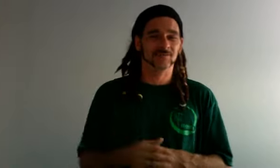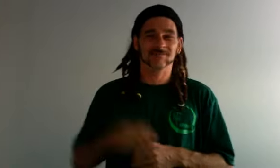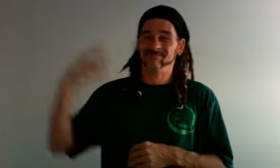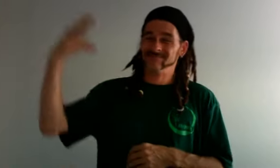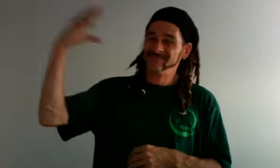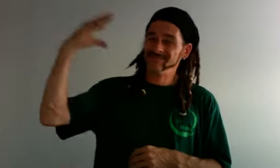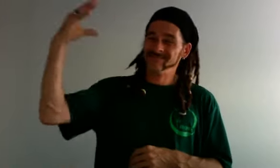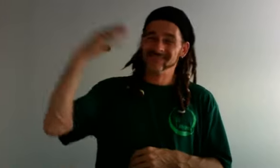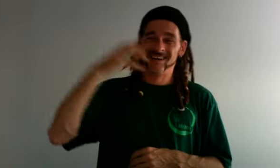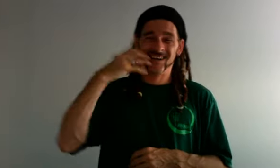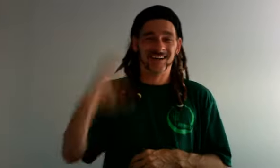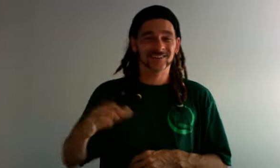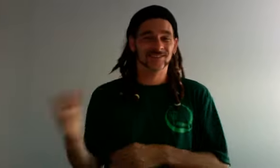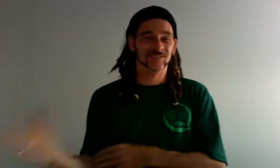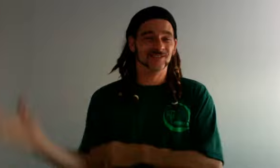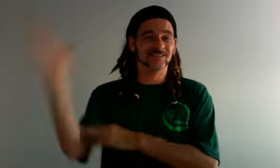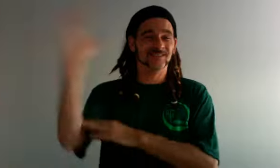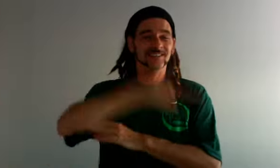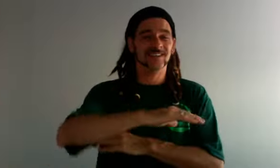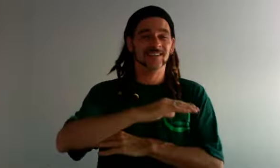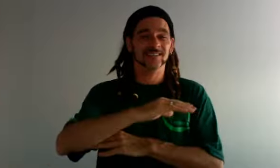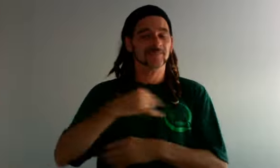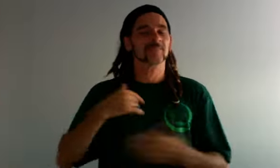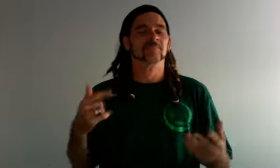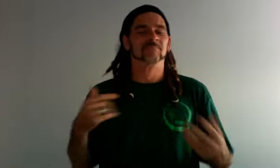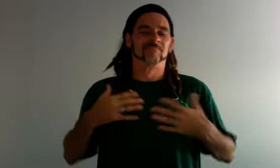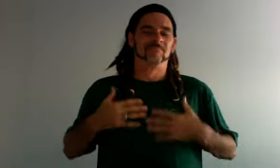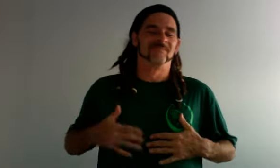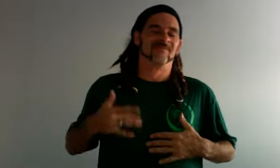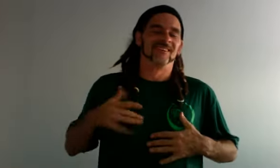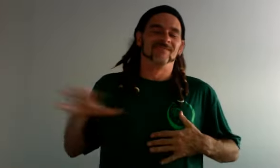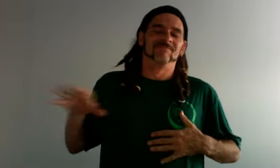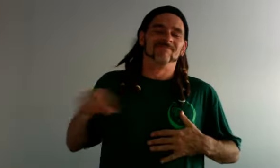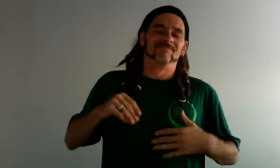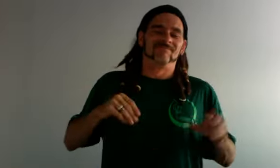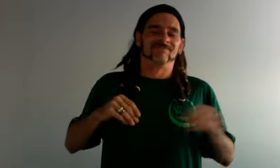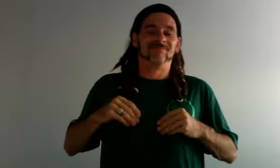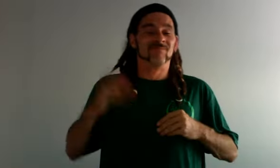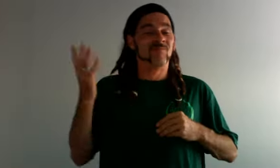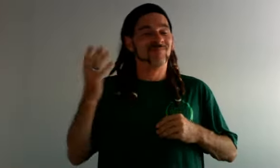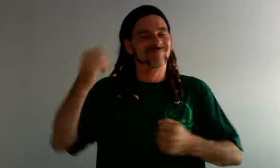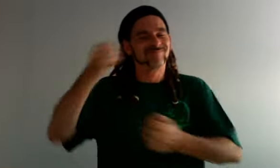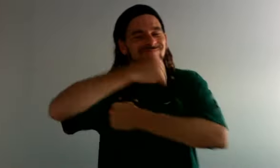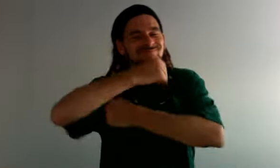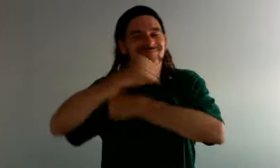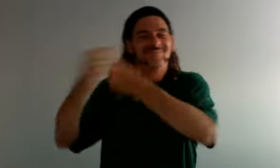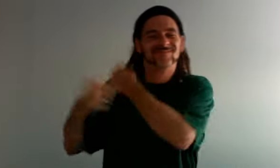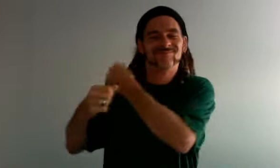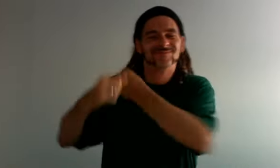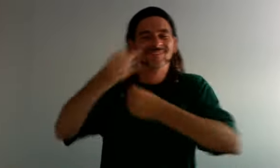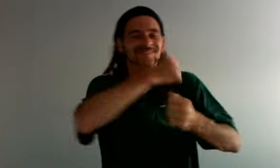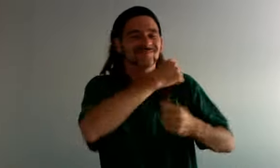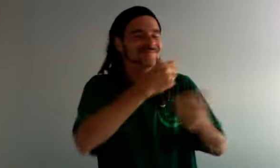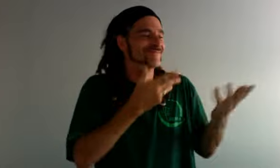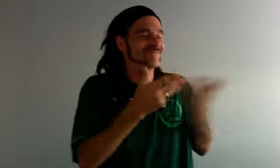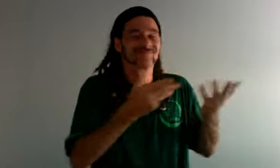renounce publicly through doing interviews like this. I've renounced with officers,